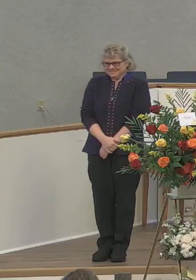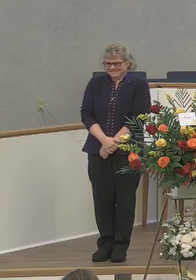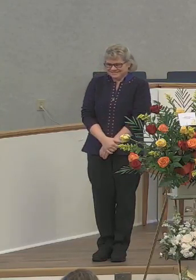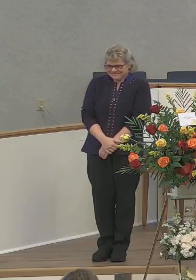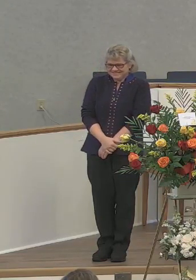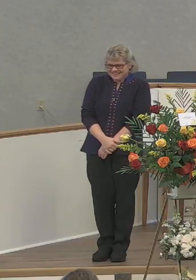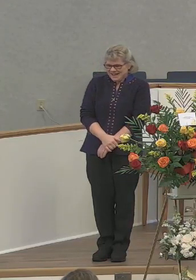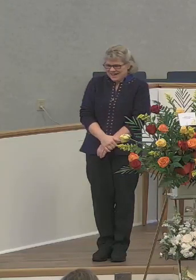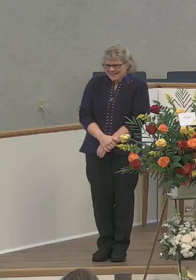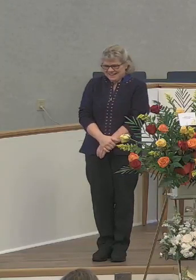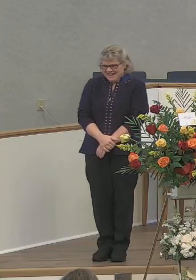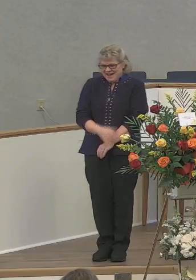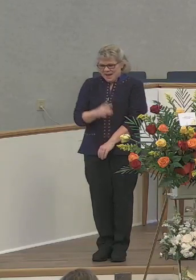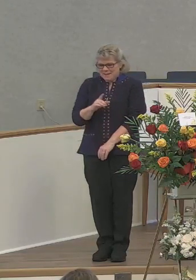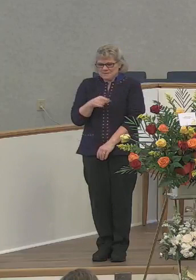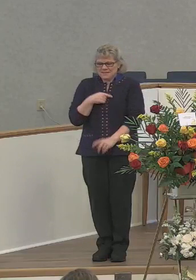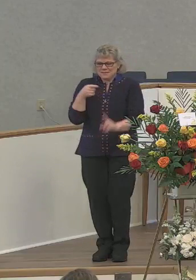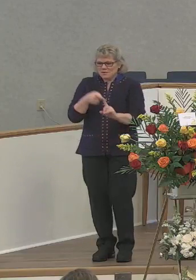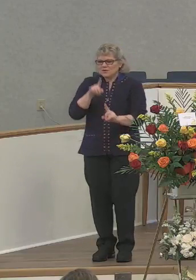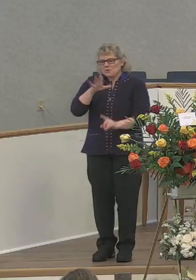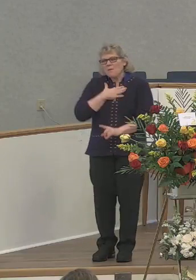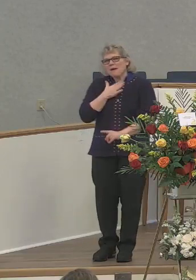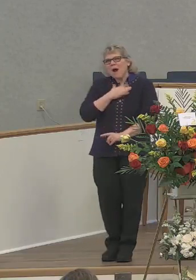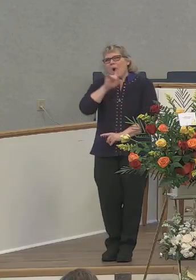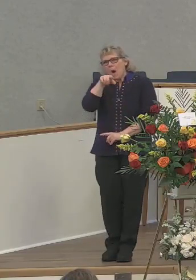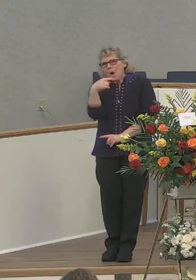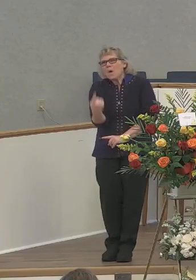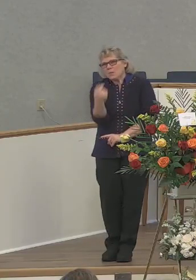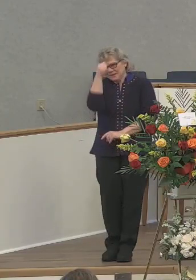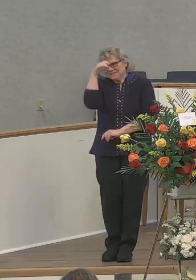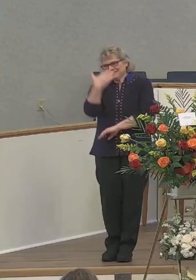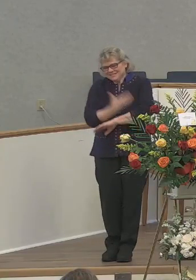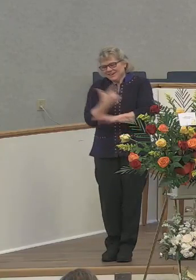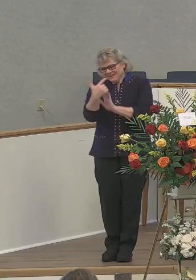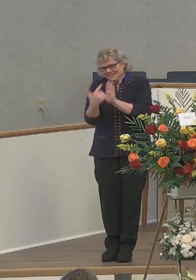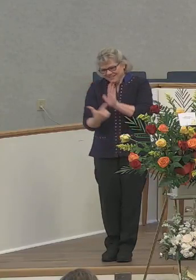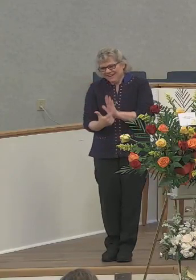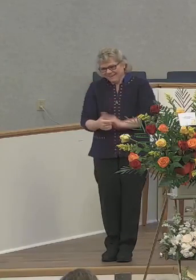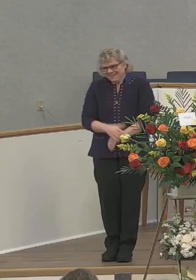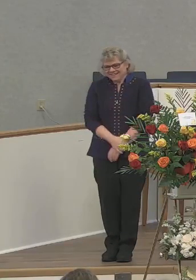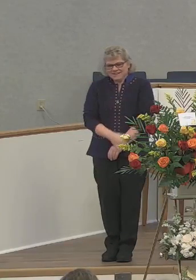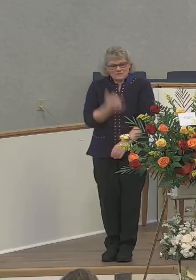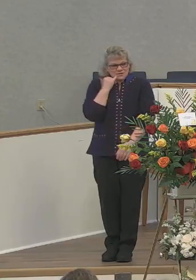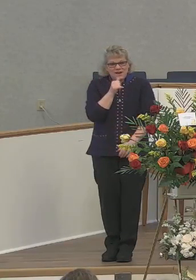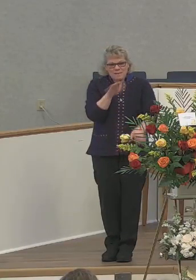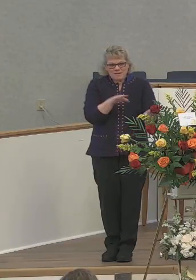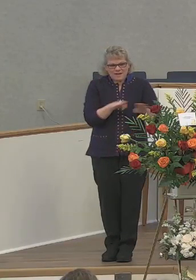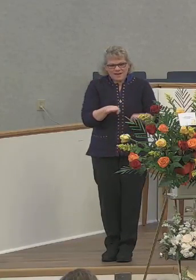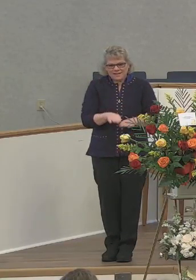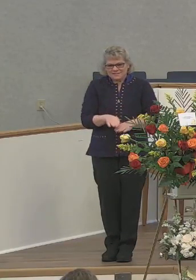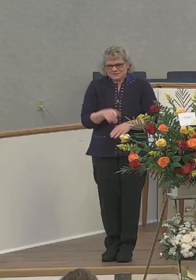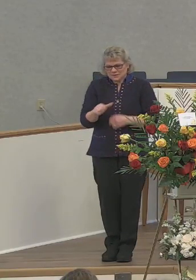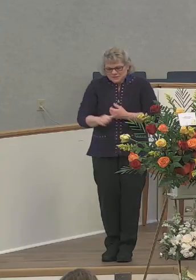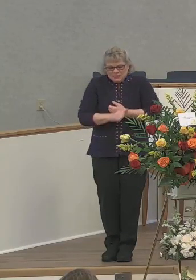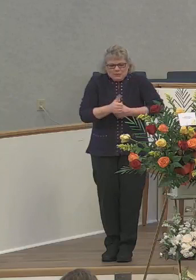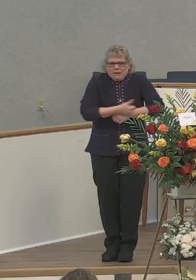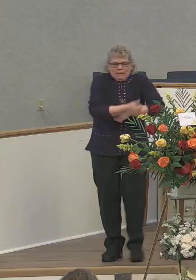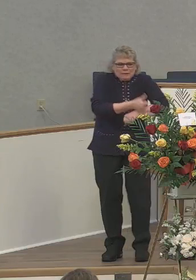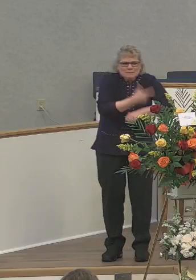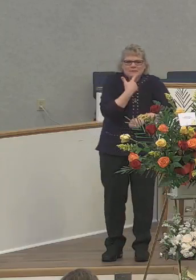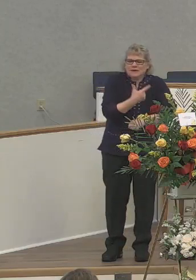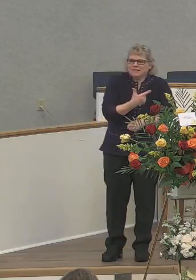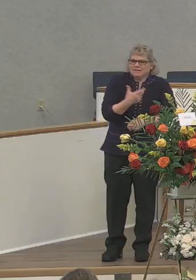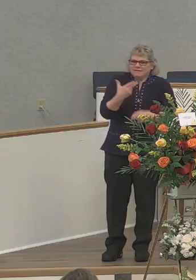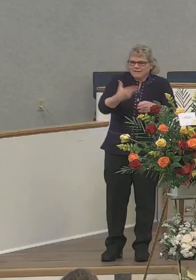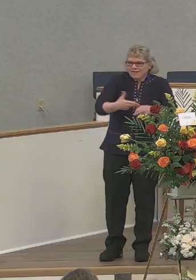And he would always make the point, you're my only son-in-law. And if I acted up, he would always threaten me with